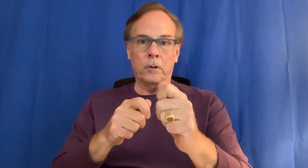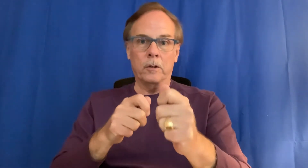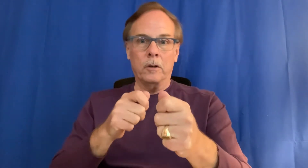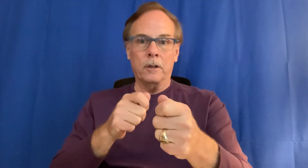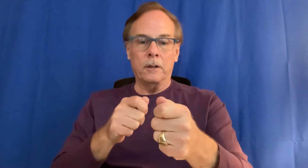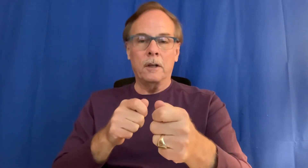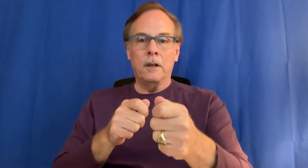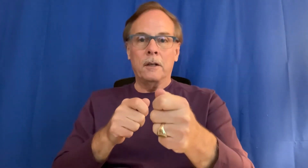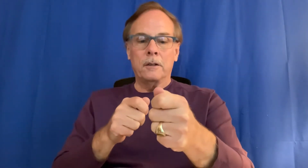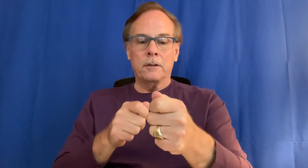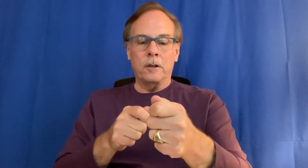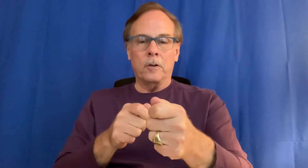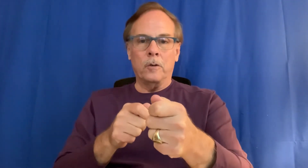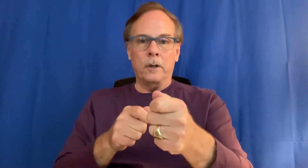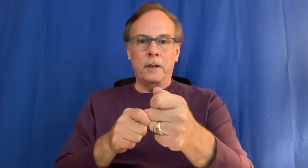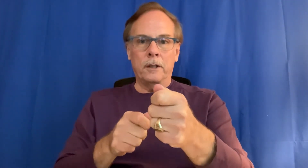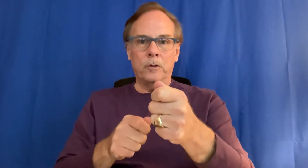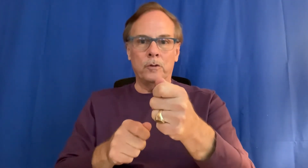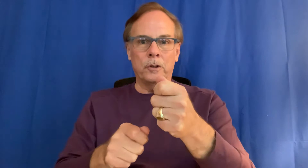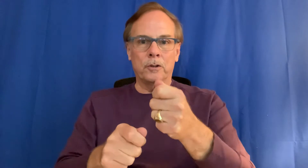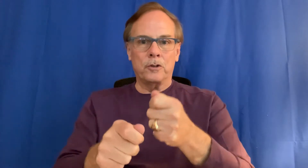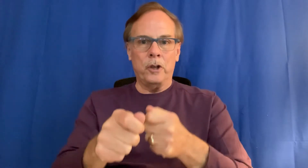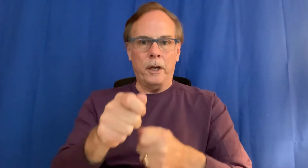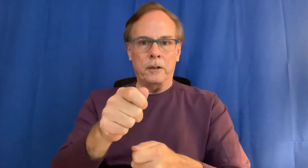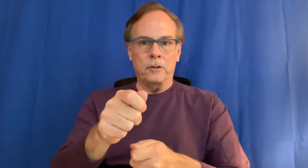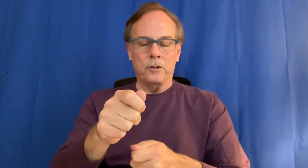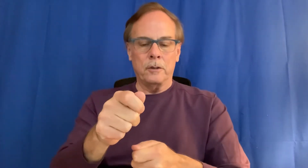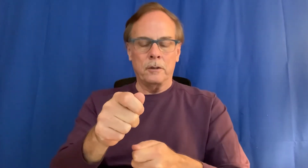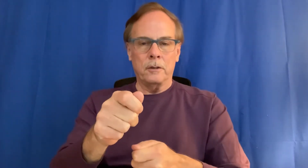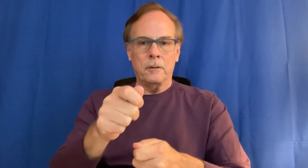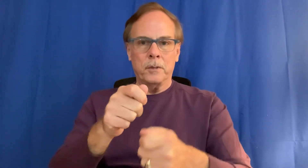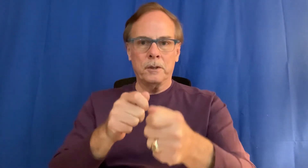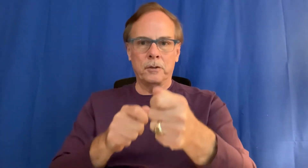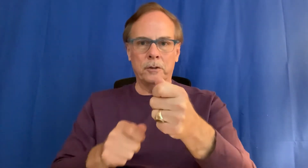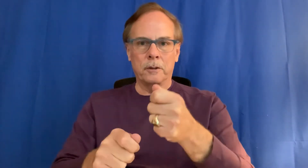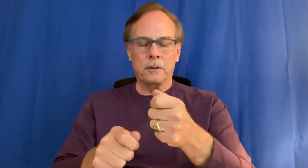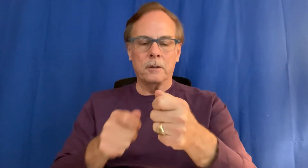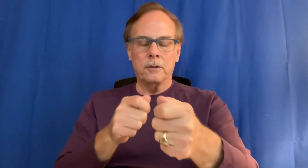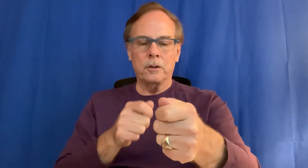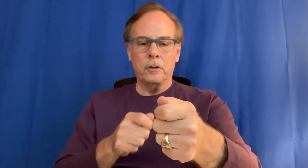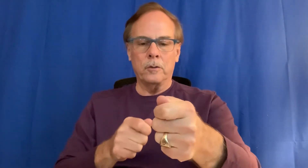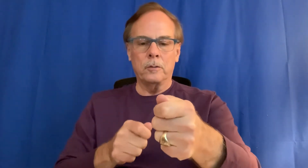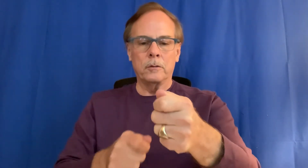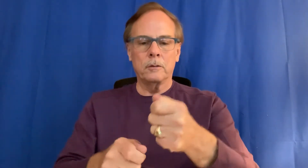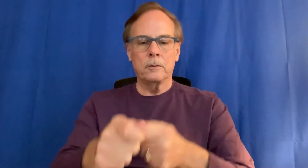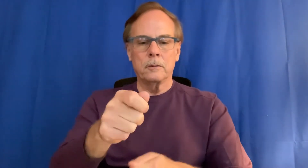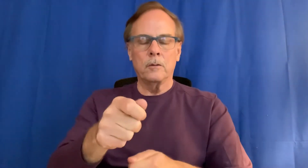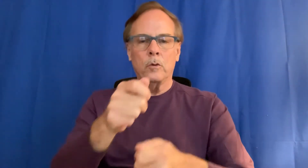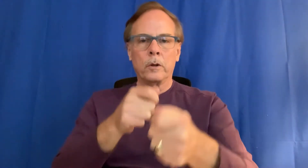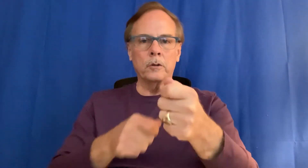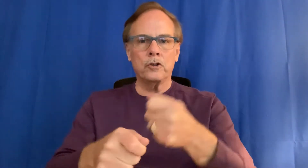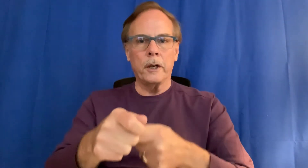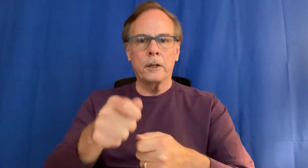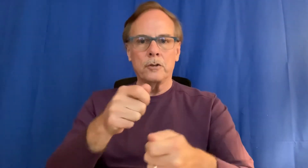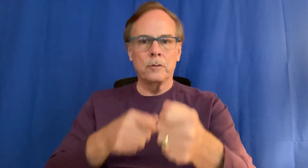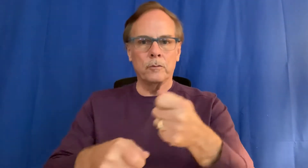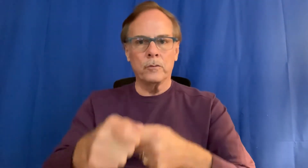call it. So, and then you just change positions. So oil change,